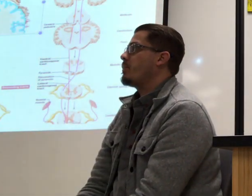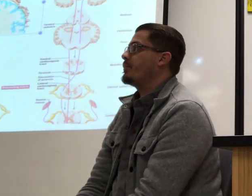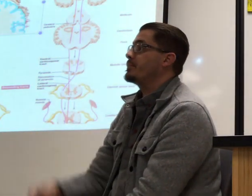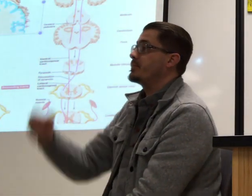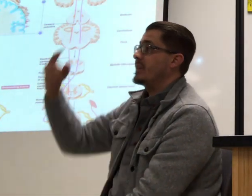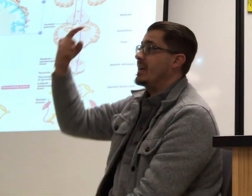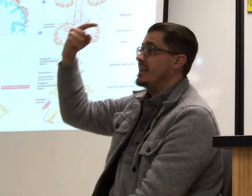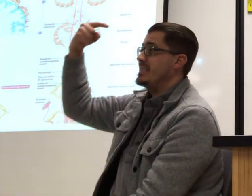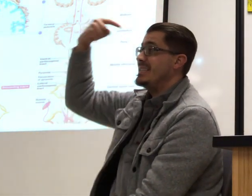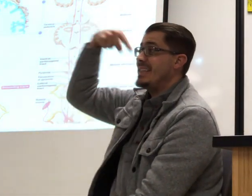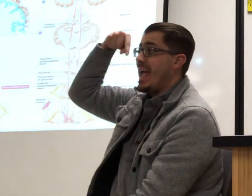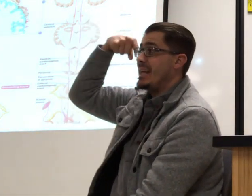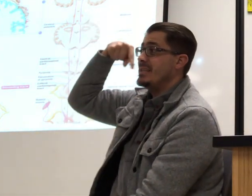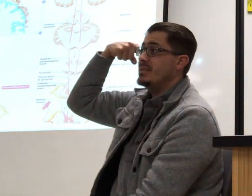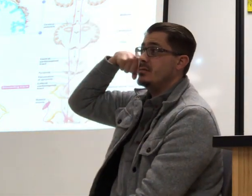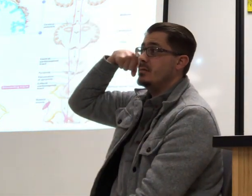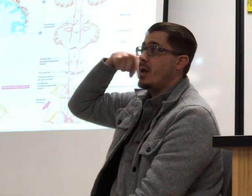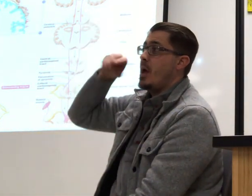Descends